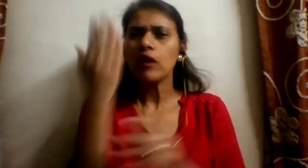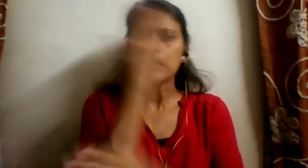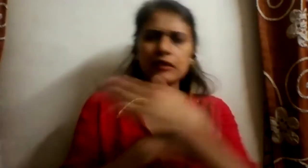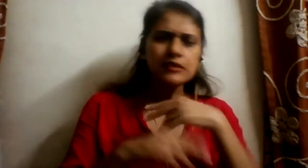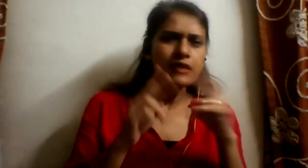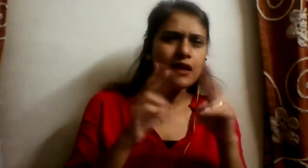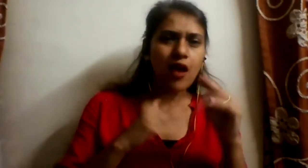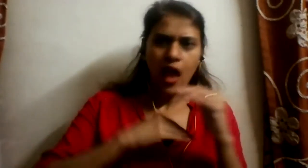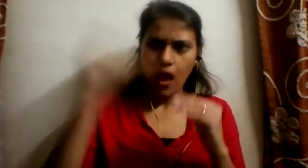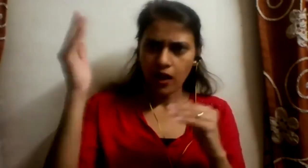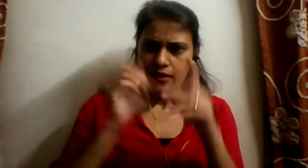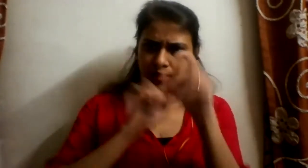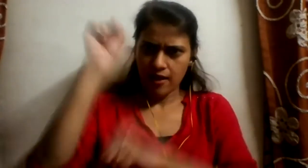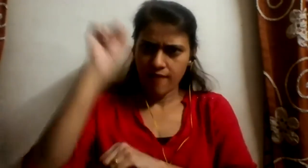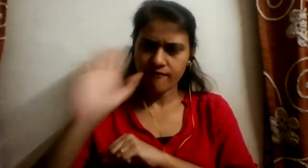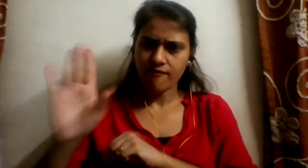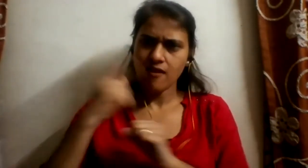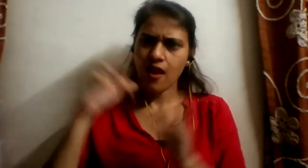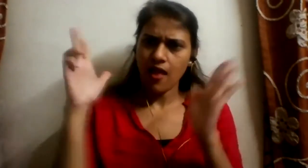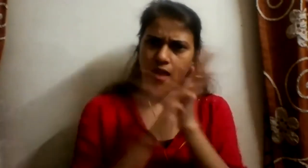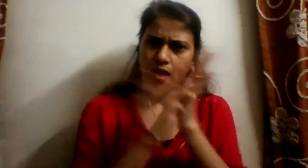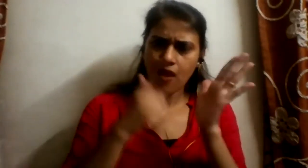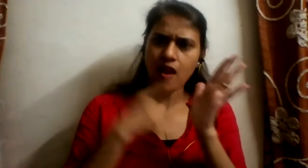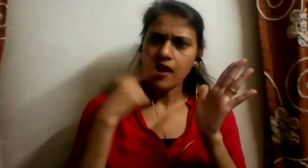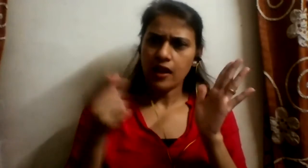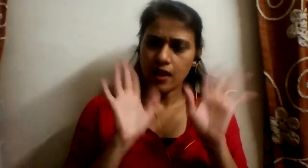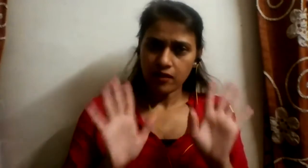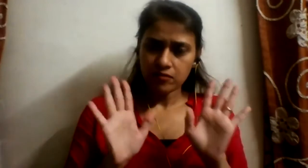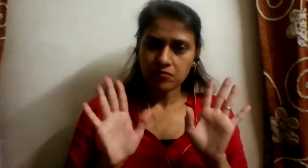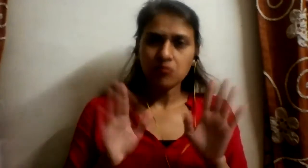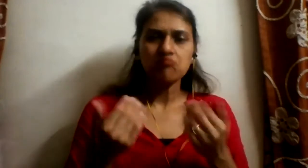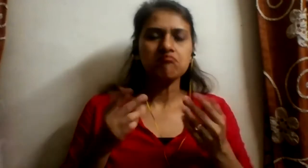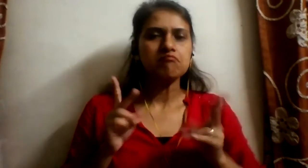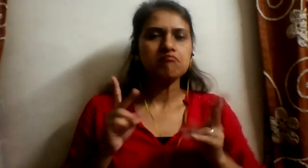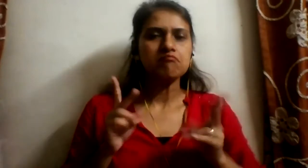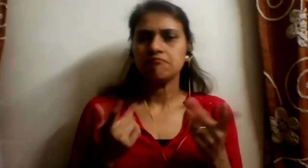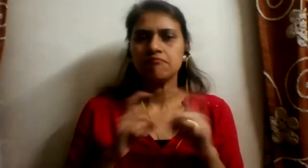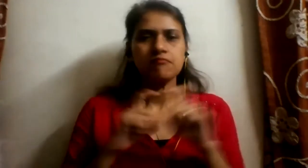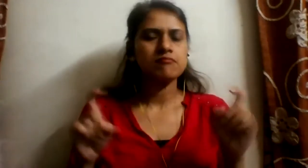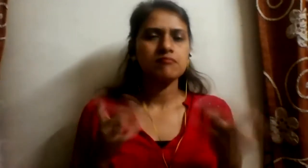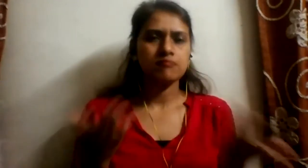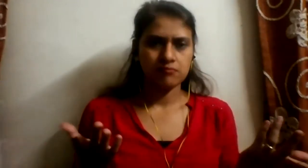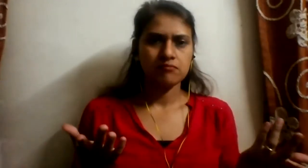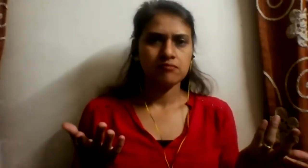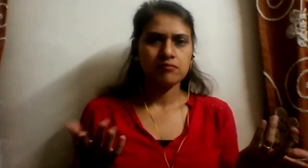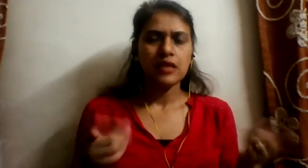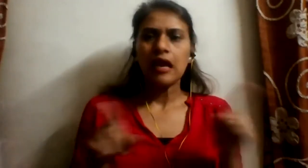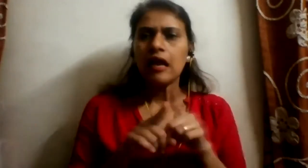so. So these, we are still there. So it's like, chicken and egg situation. So since I'm